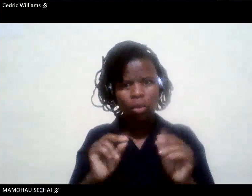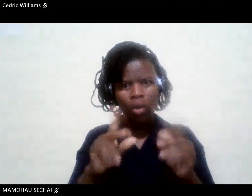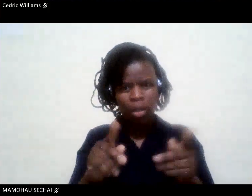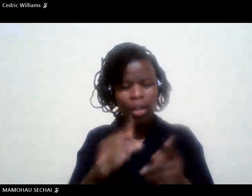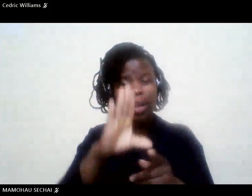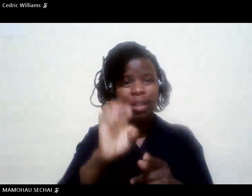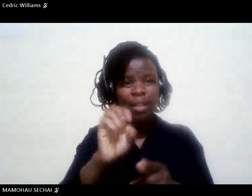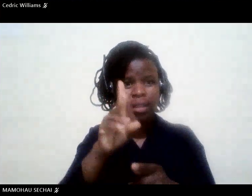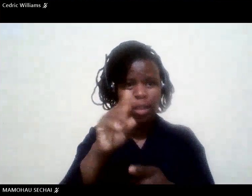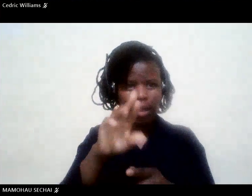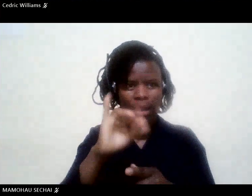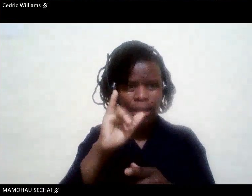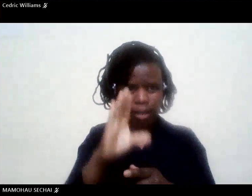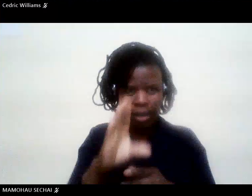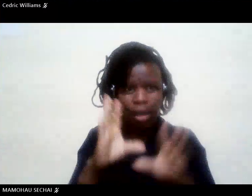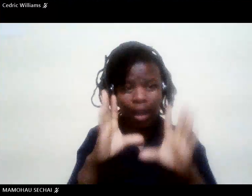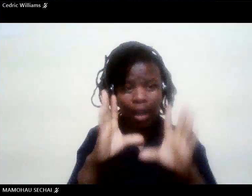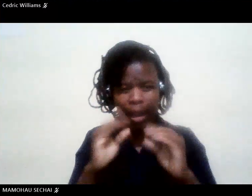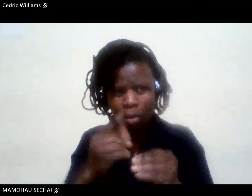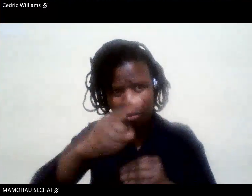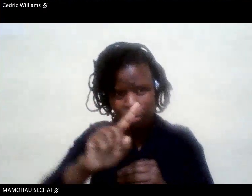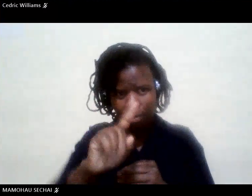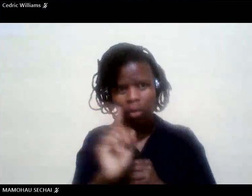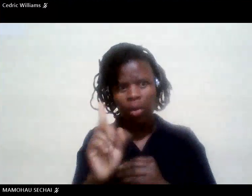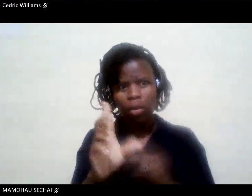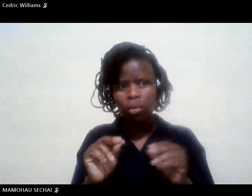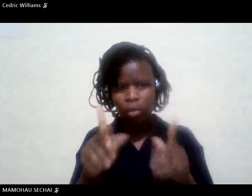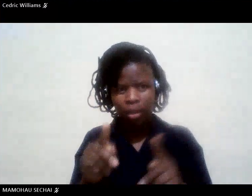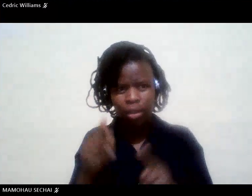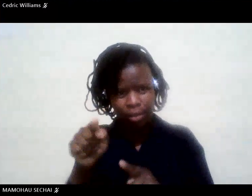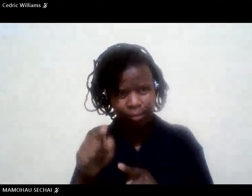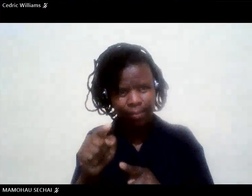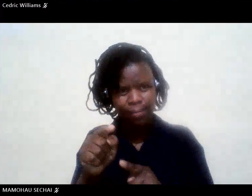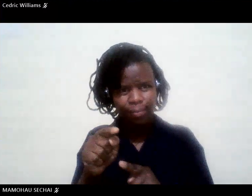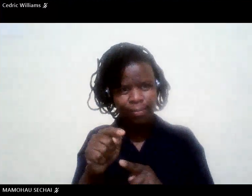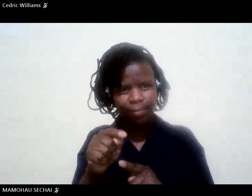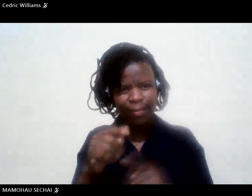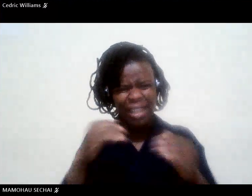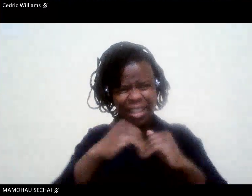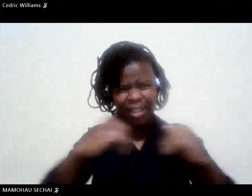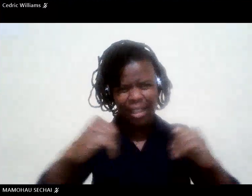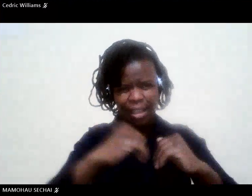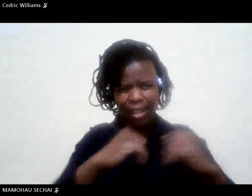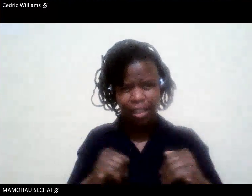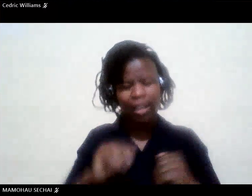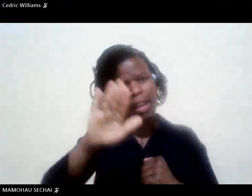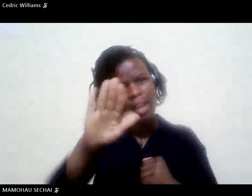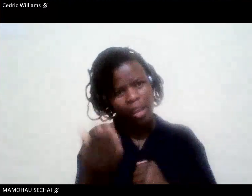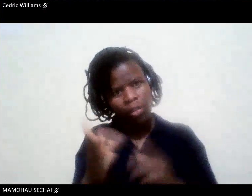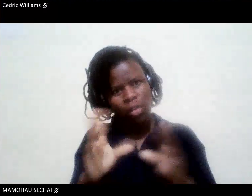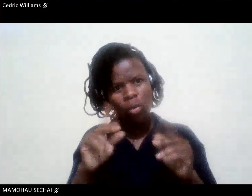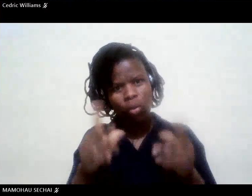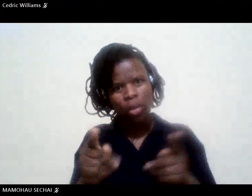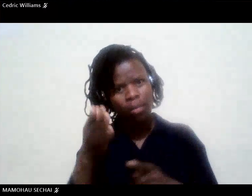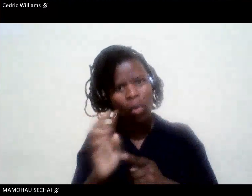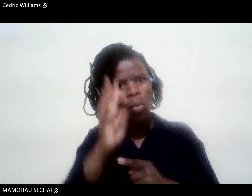saying in terms of the segregation, whether isn't this going